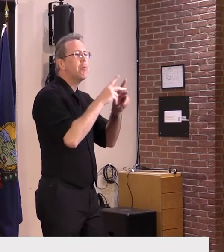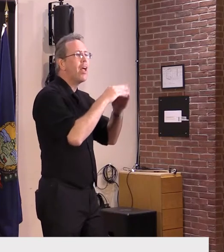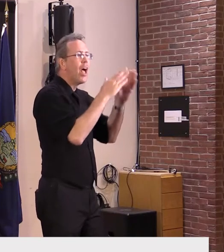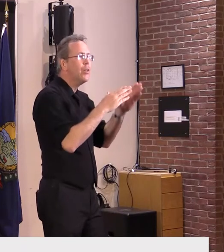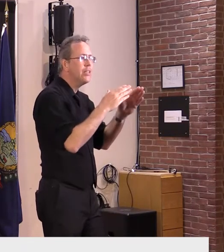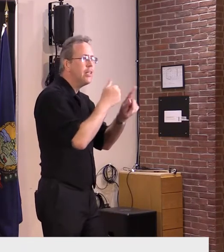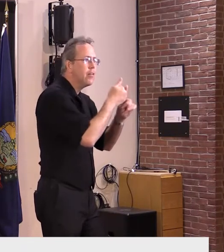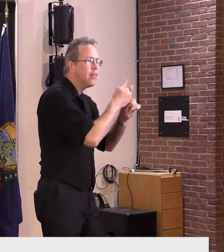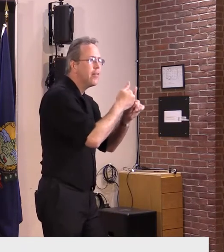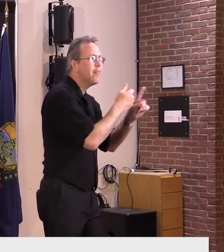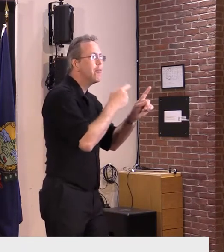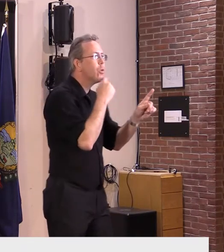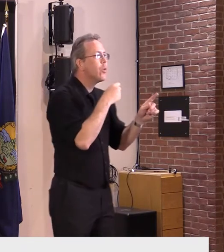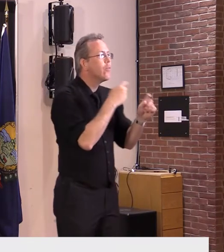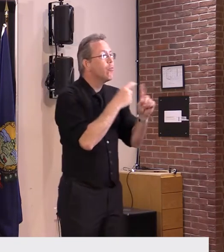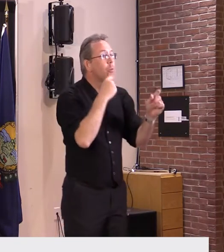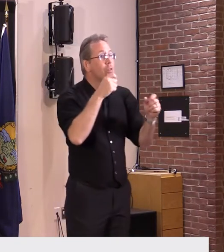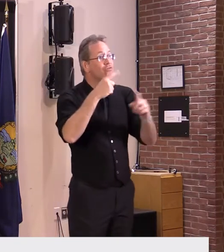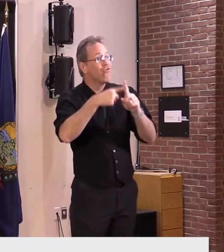and rental units.